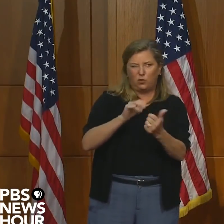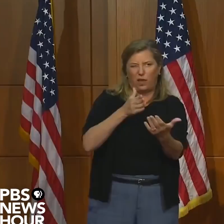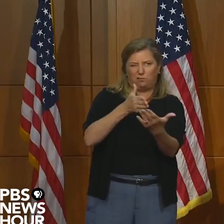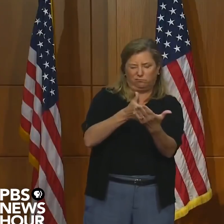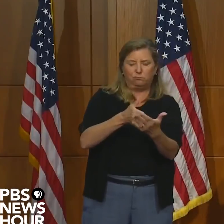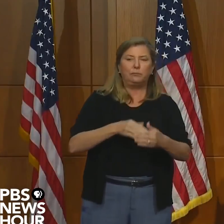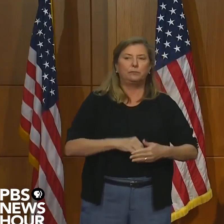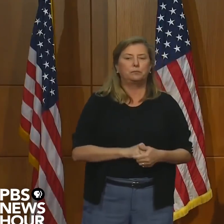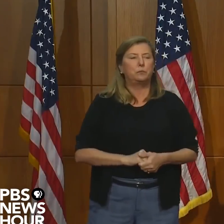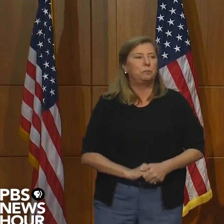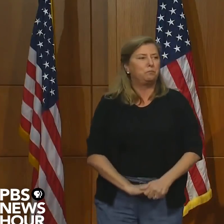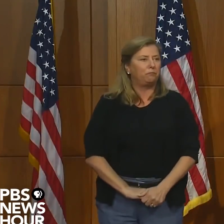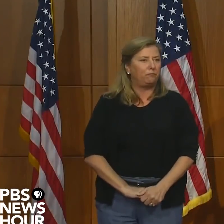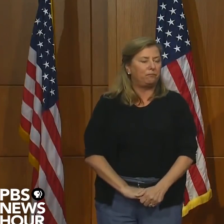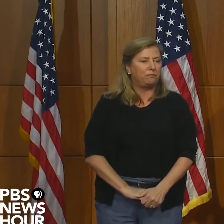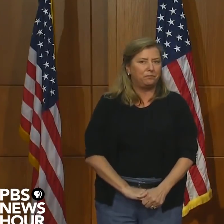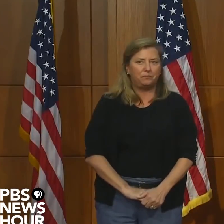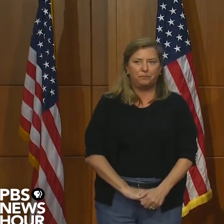Thank you.